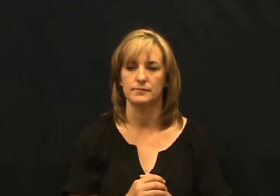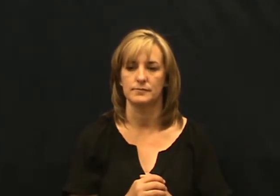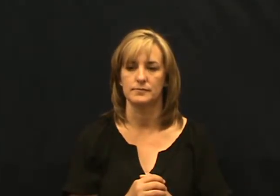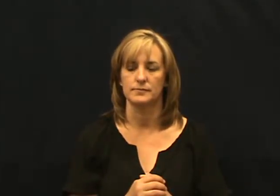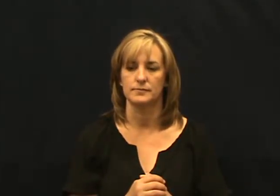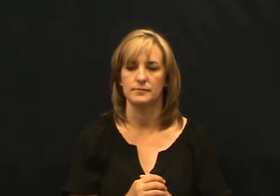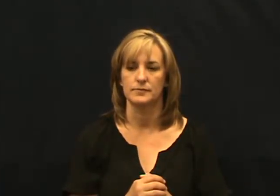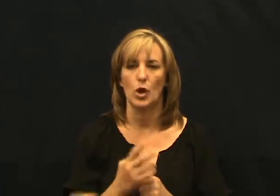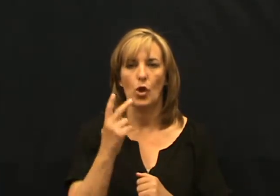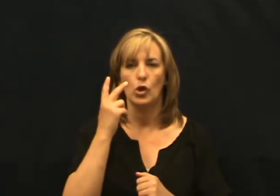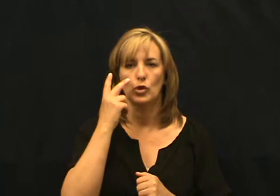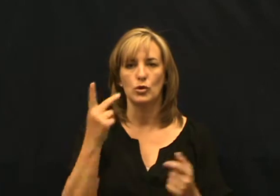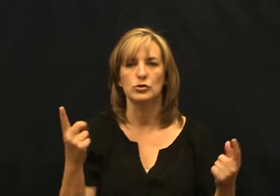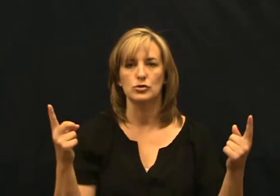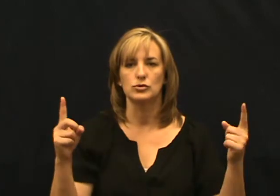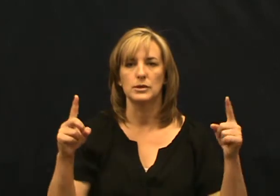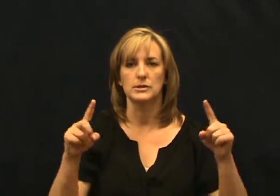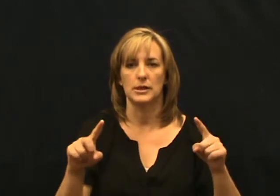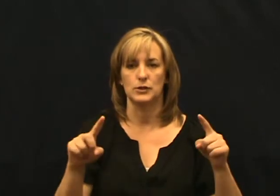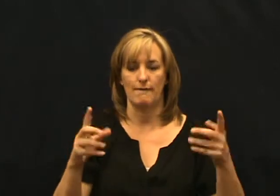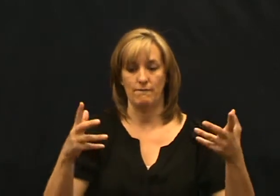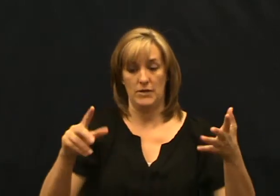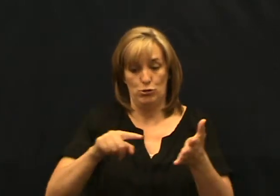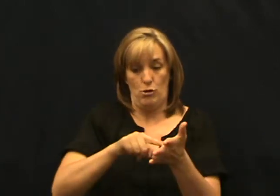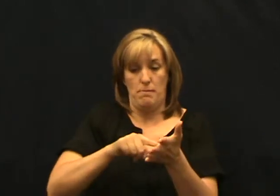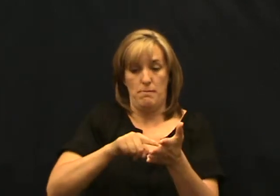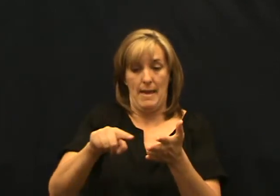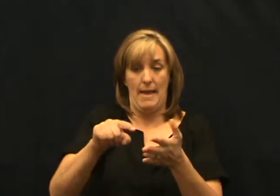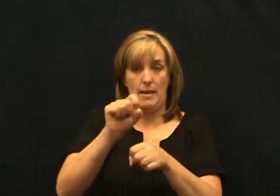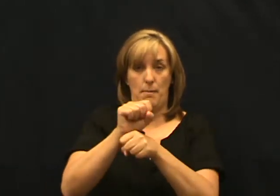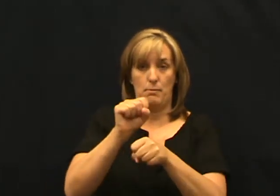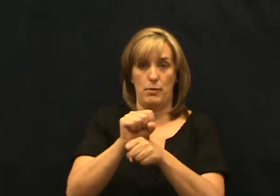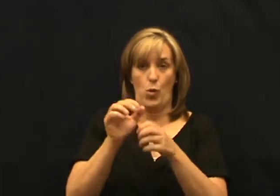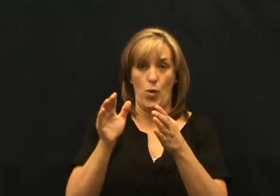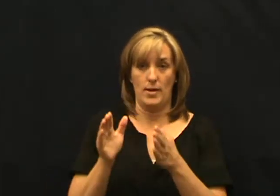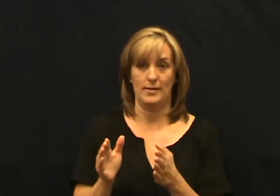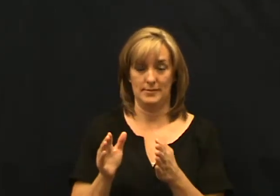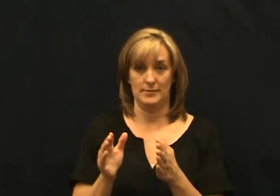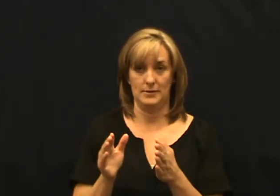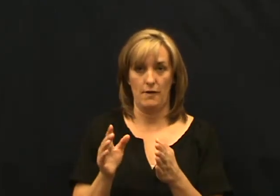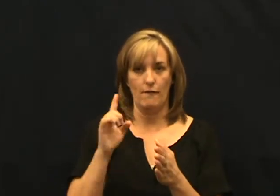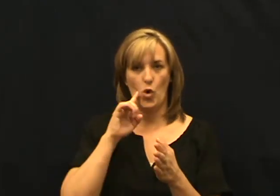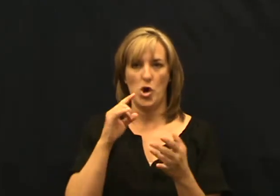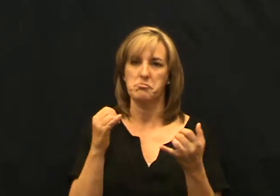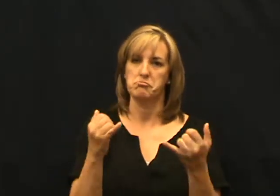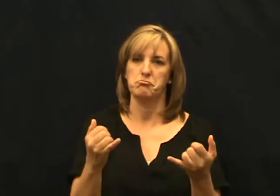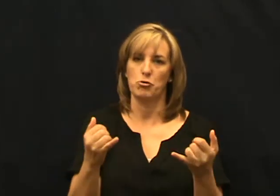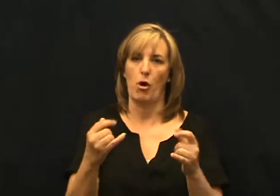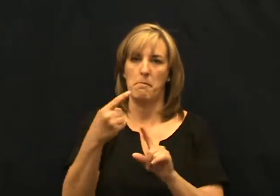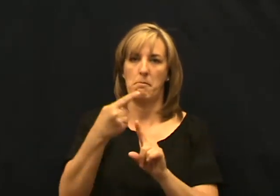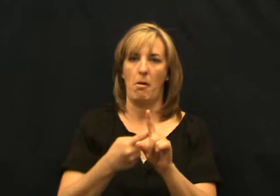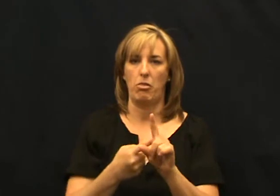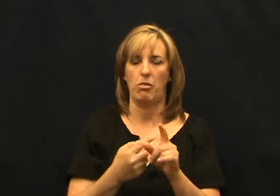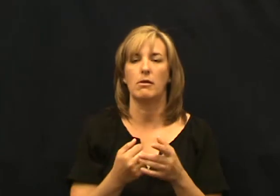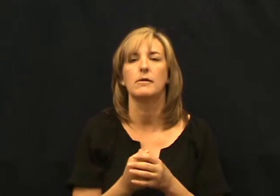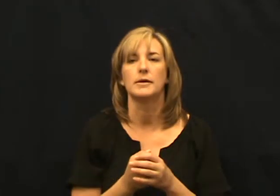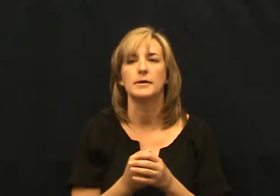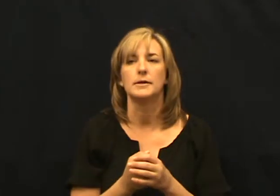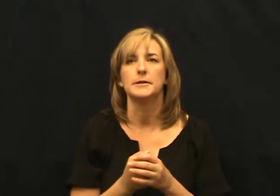our employees the wages that we owe them for the current month. And so as long as we are paying for wages